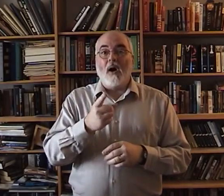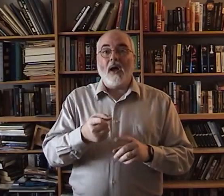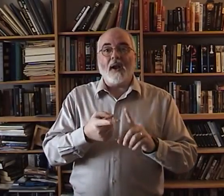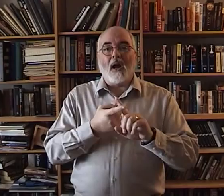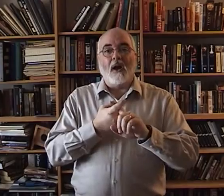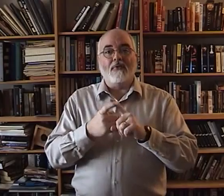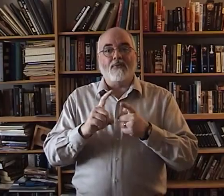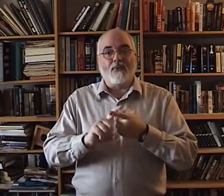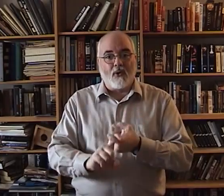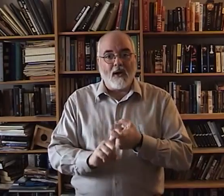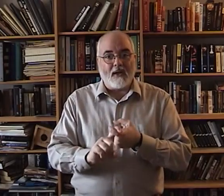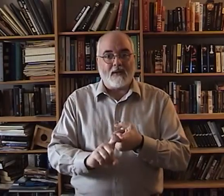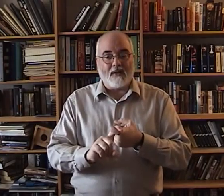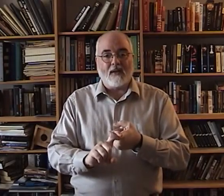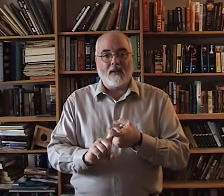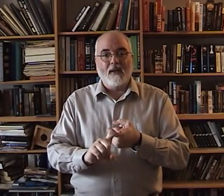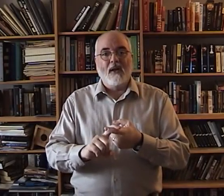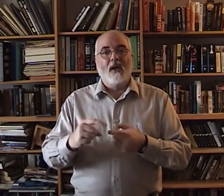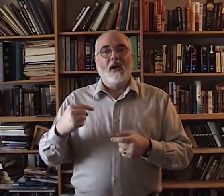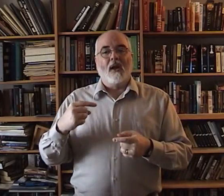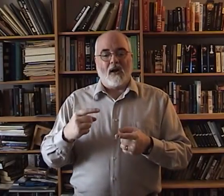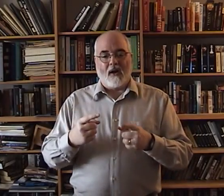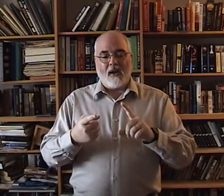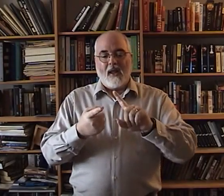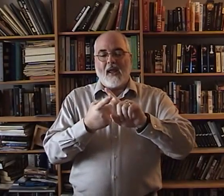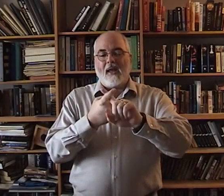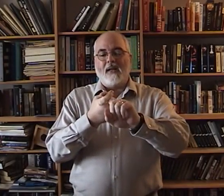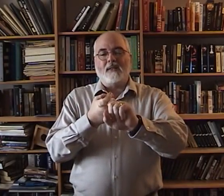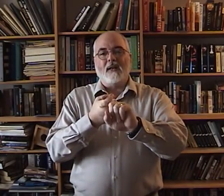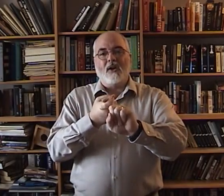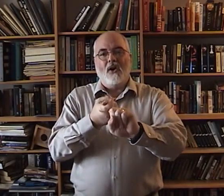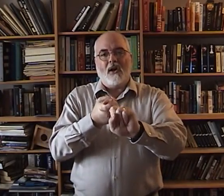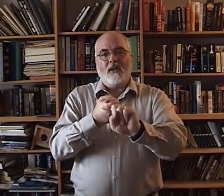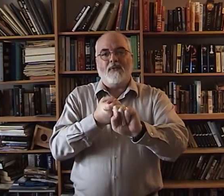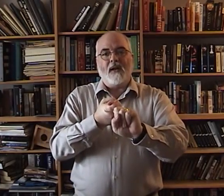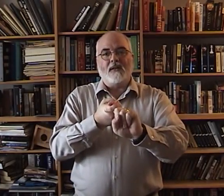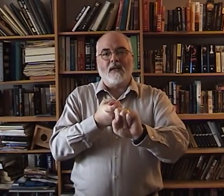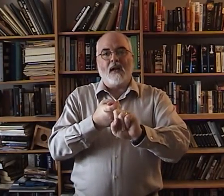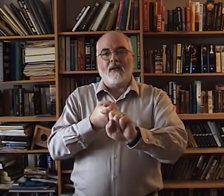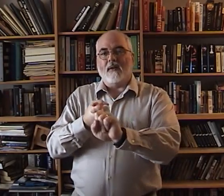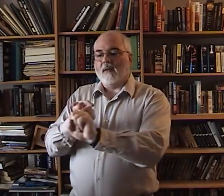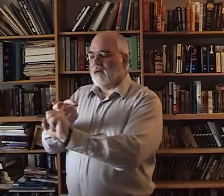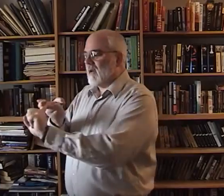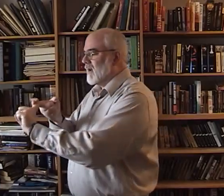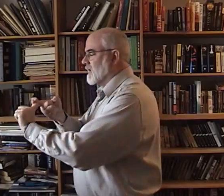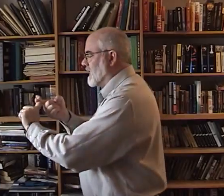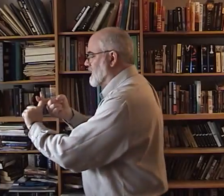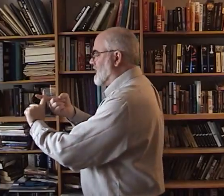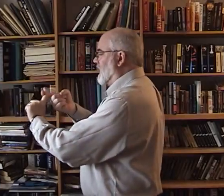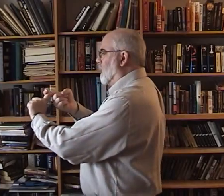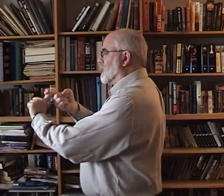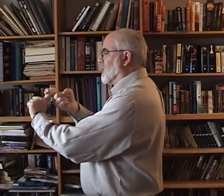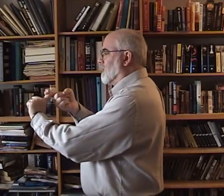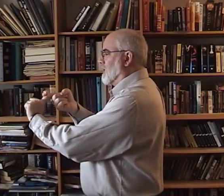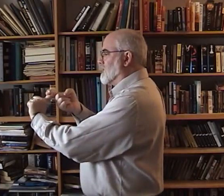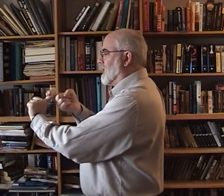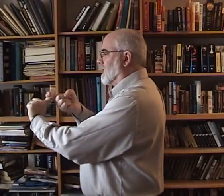What a friend. All right, and it's hooking the fingers together. I'm going to stand sideways so you might see it a little